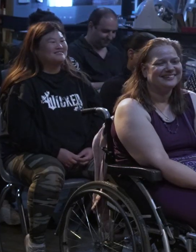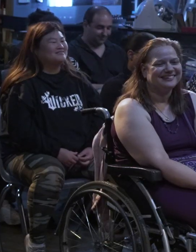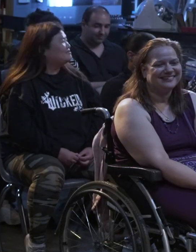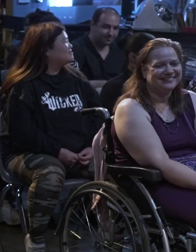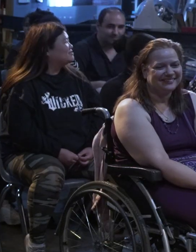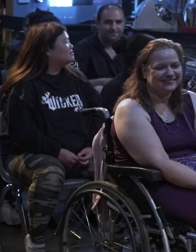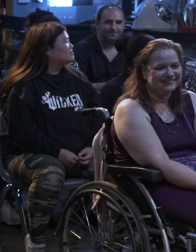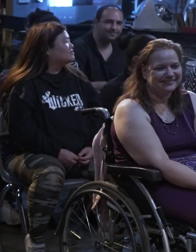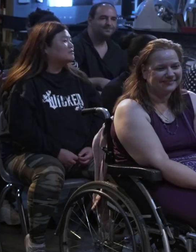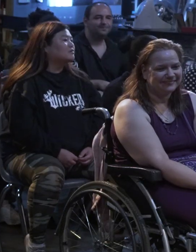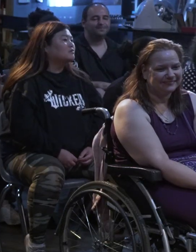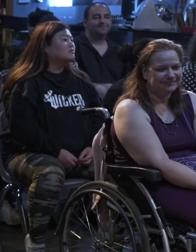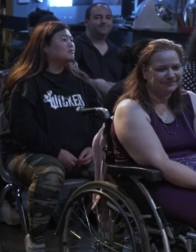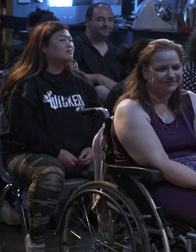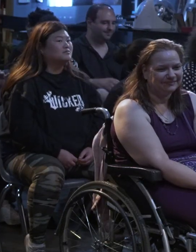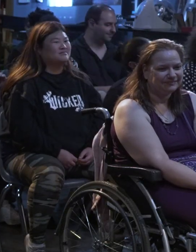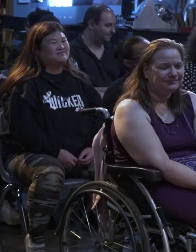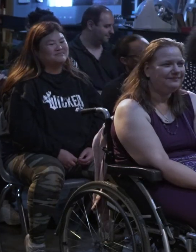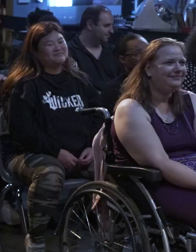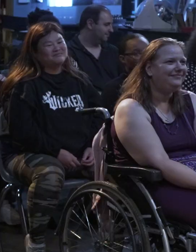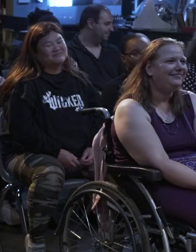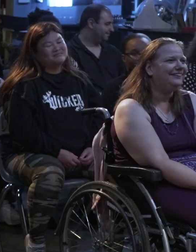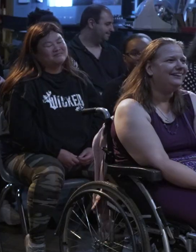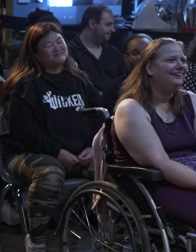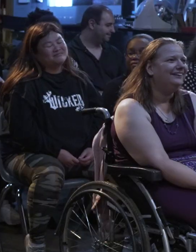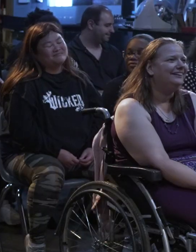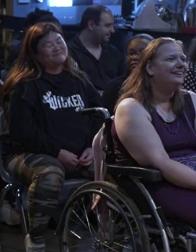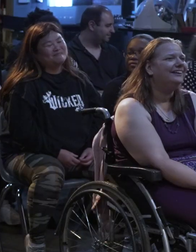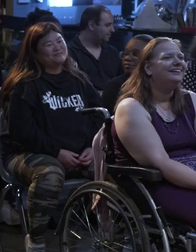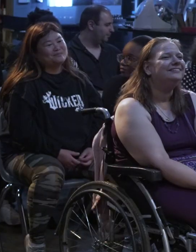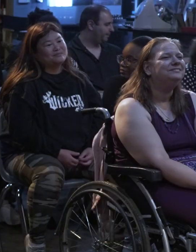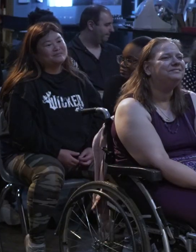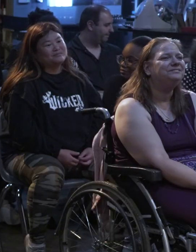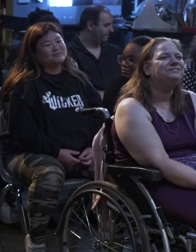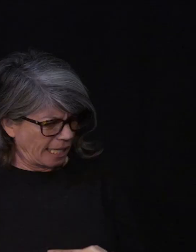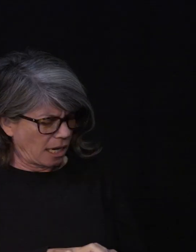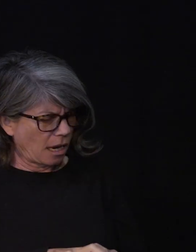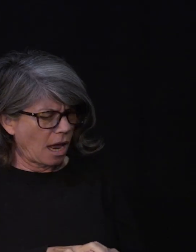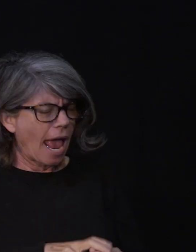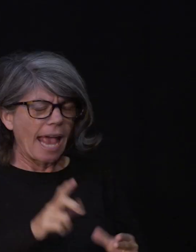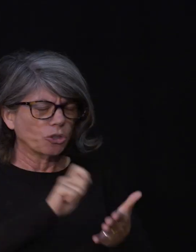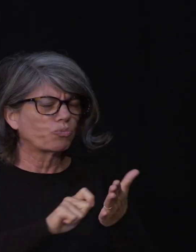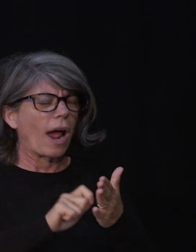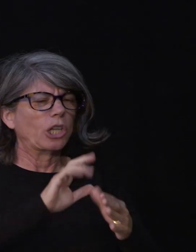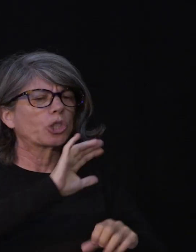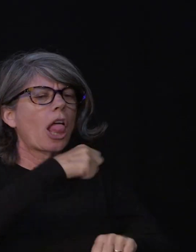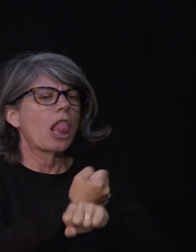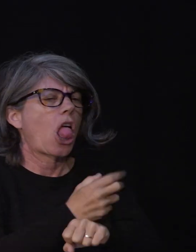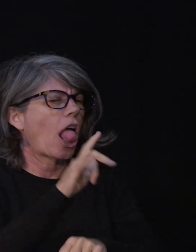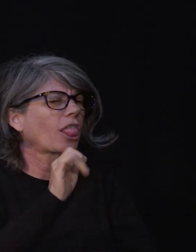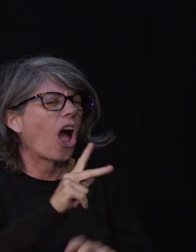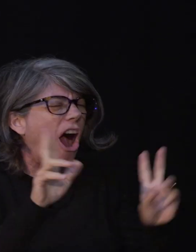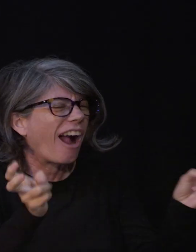I mean, right, it wasn't writer's block. It was getting to a place and sitting, and it's writer's lock. I had to